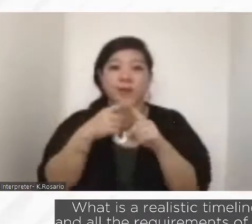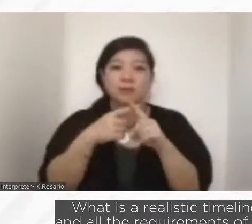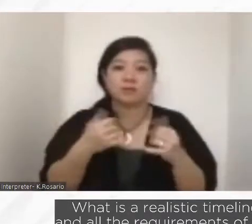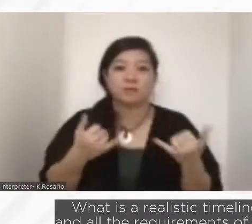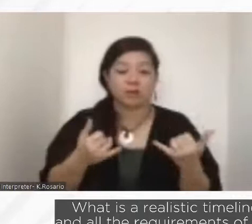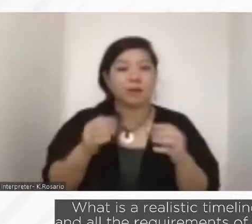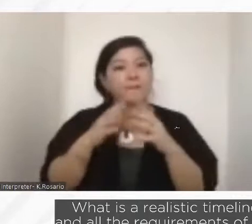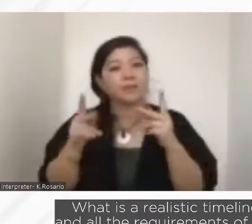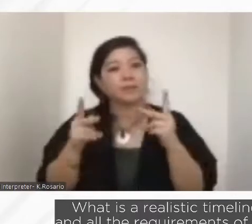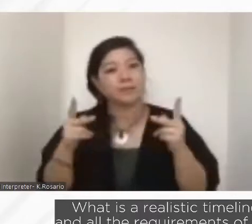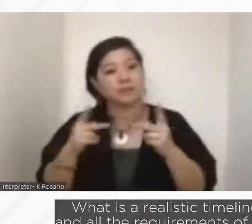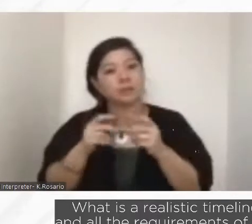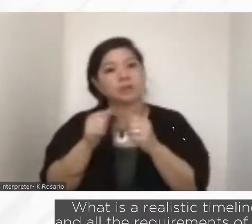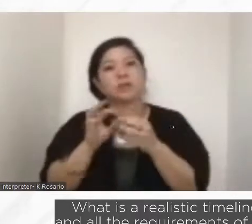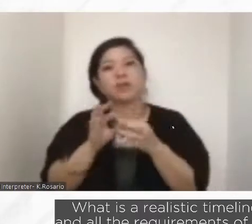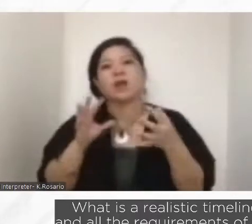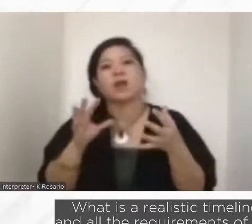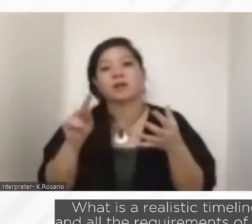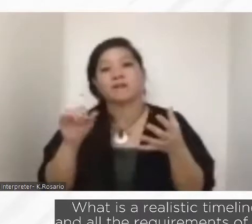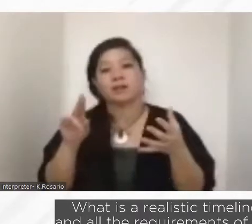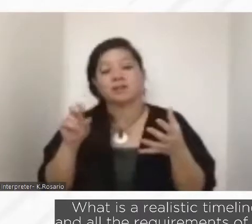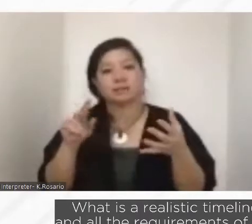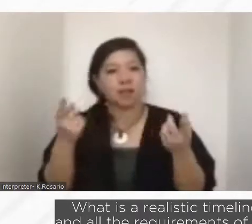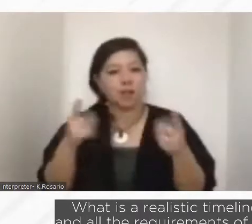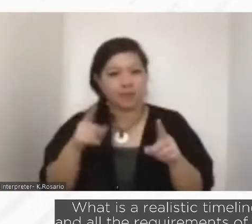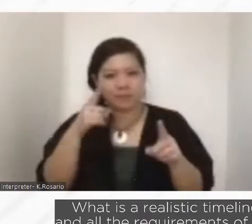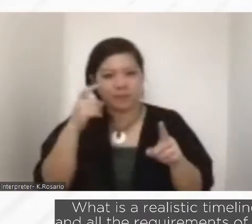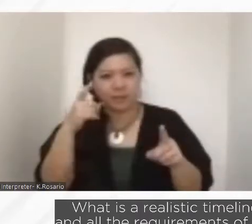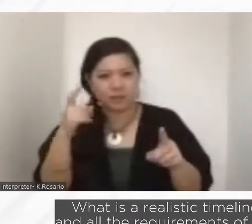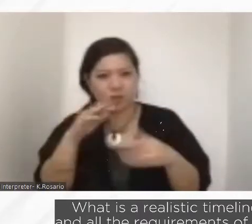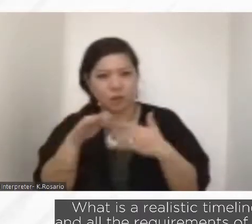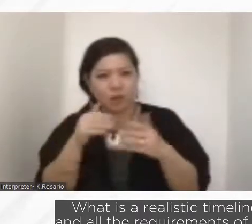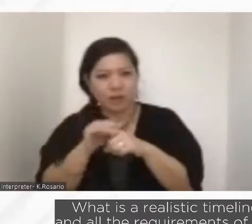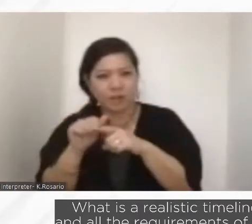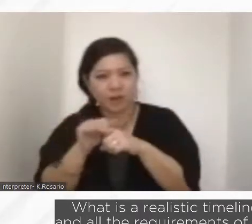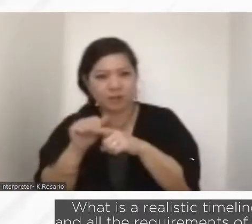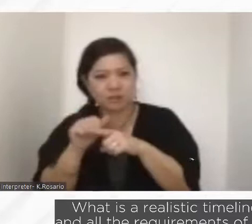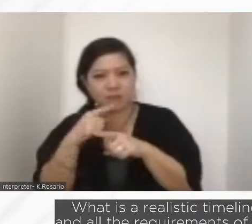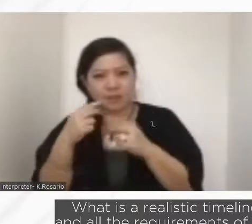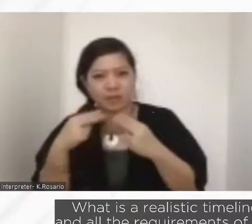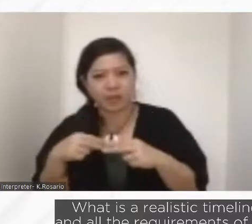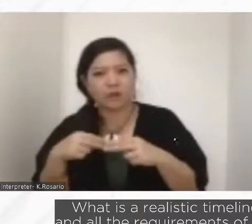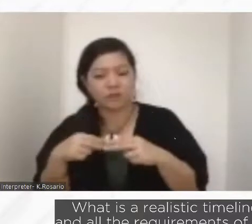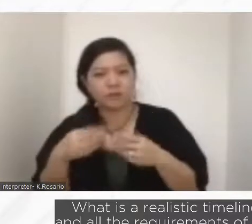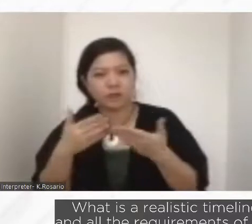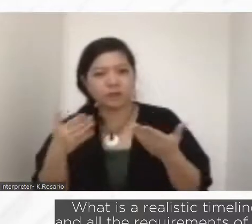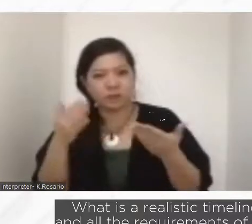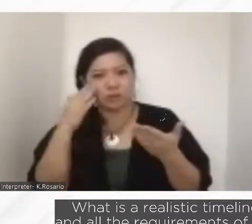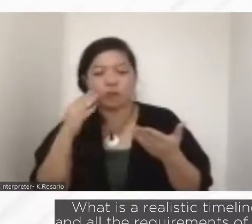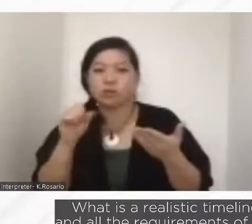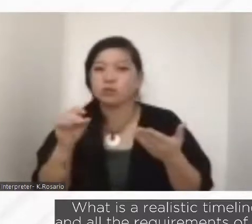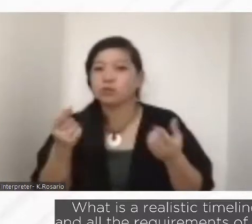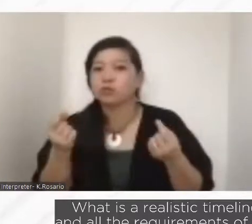places without a vaccine. And it happened because they all practice these public health measures. So do what we can